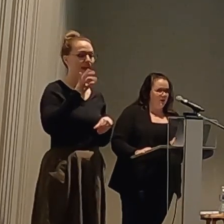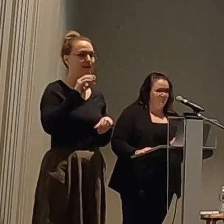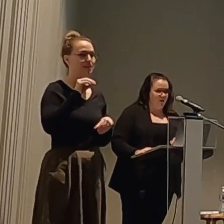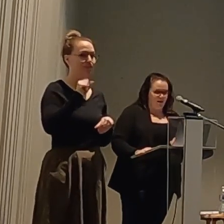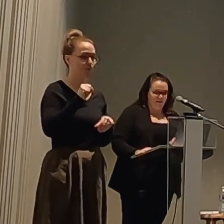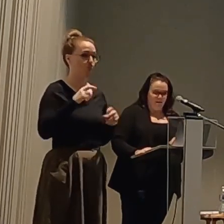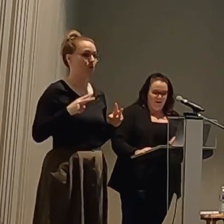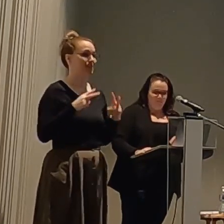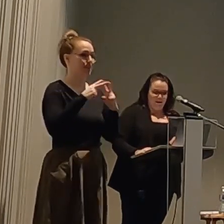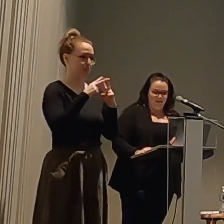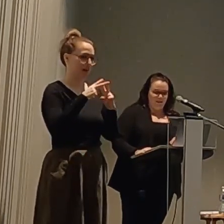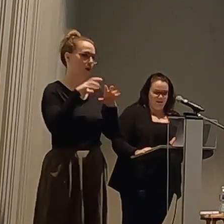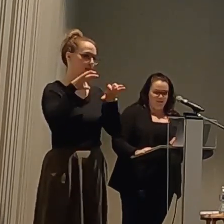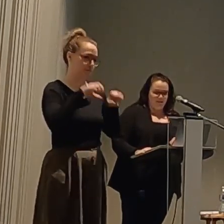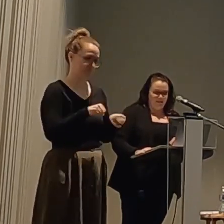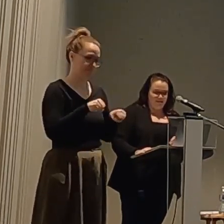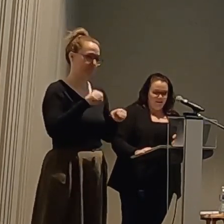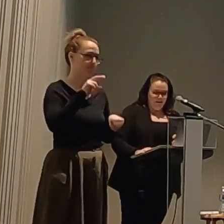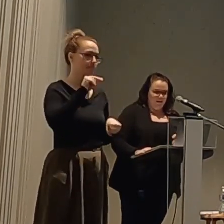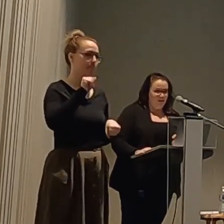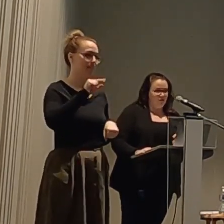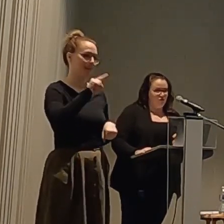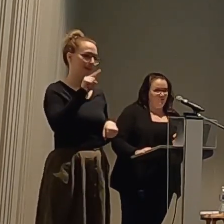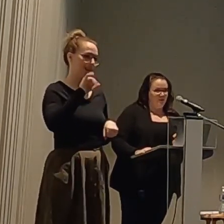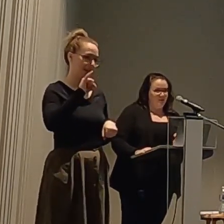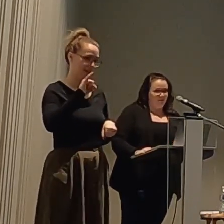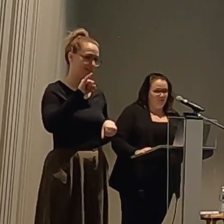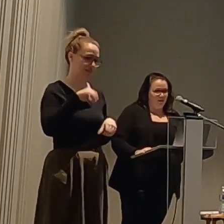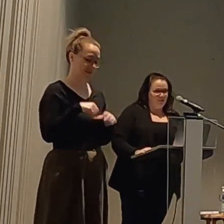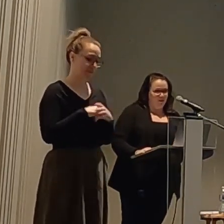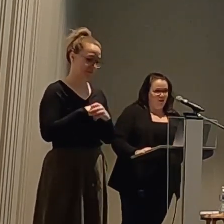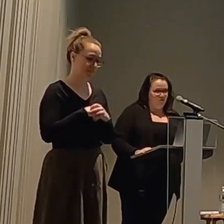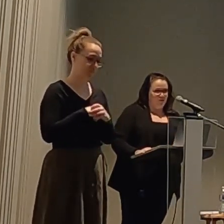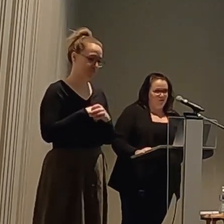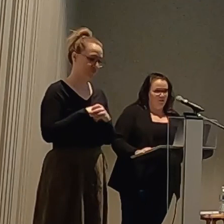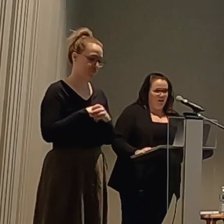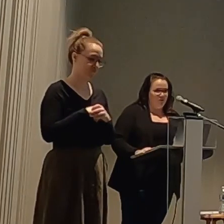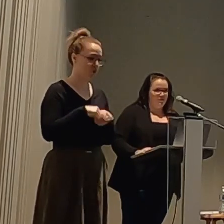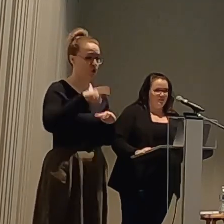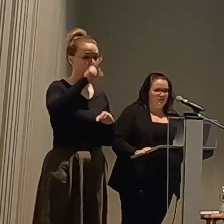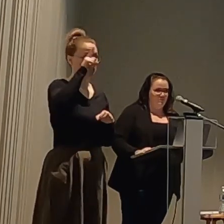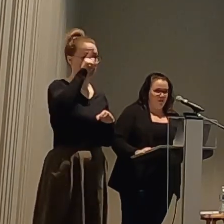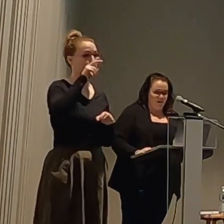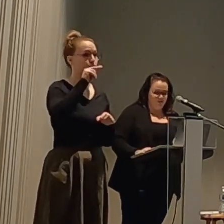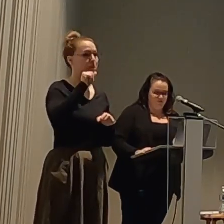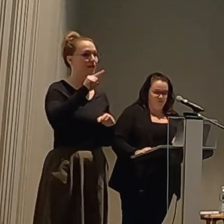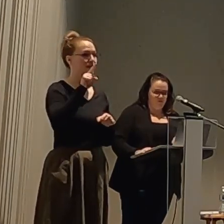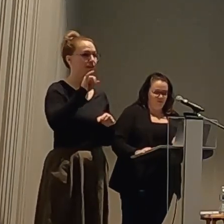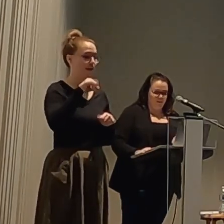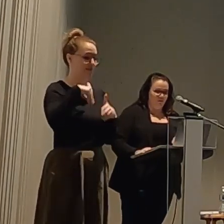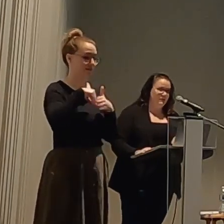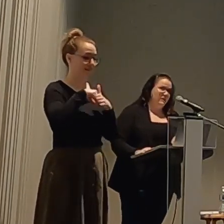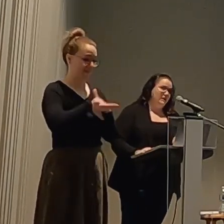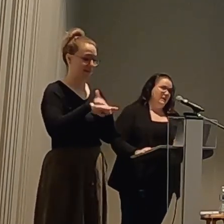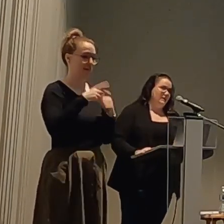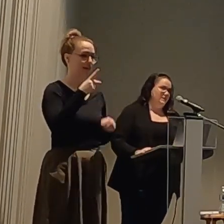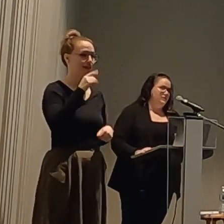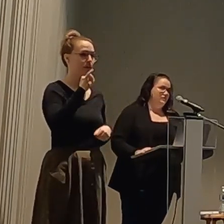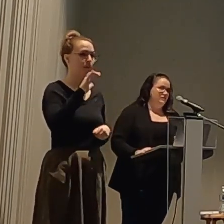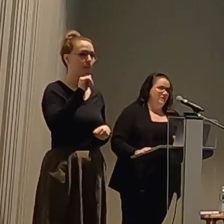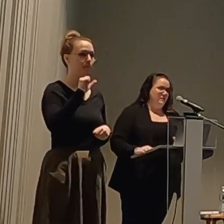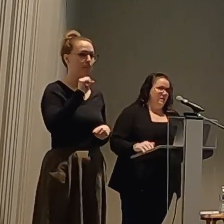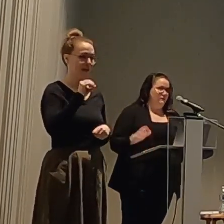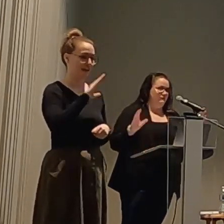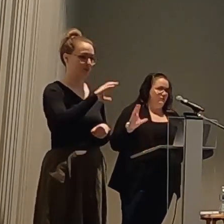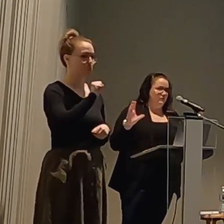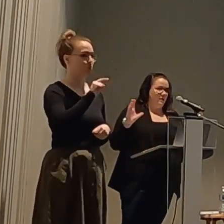was occupied by the Nazis, a German Nazi officer entered into Picasso's studio, and in